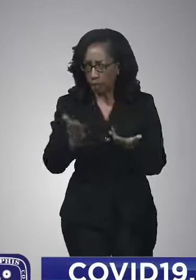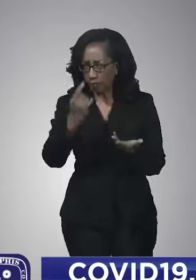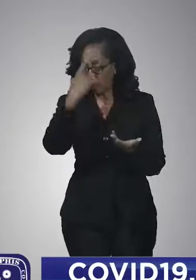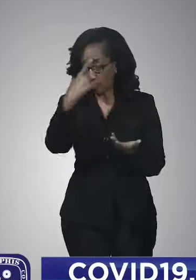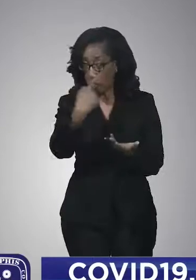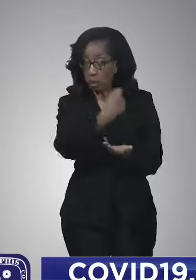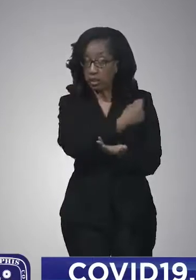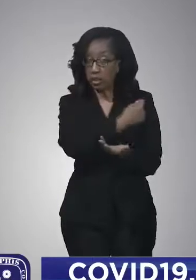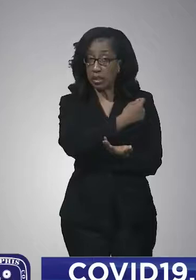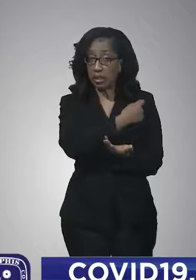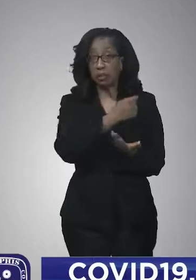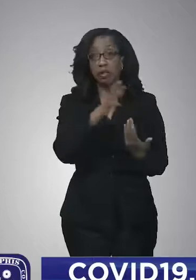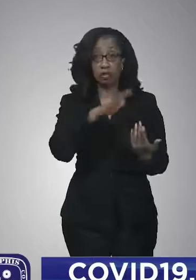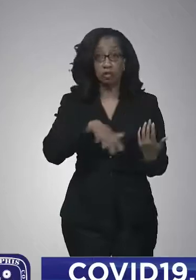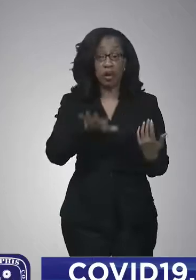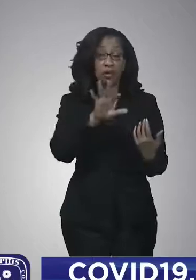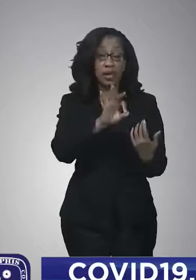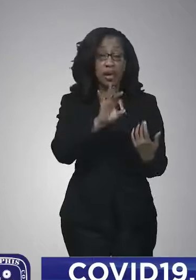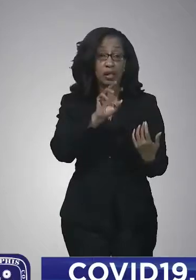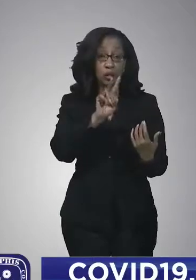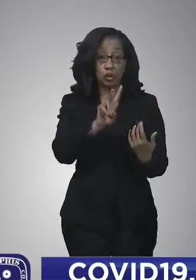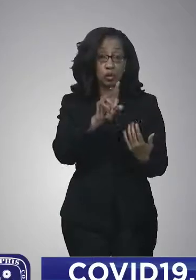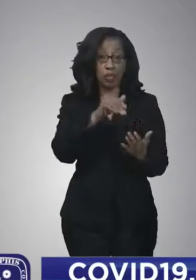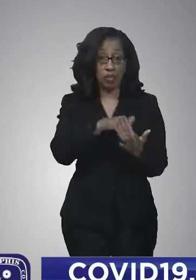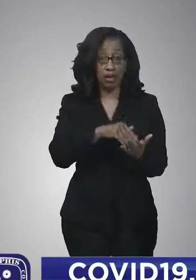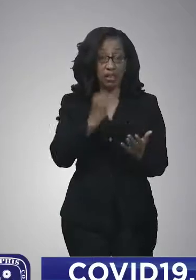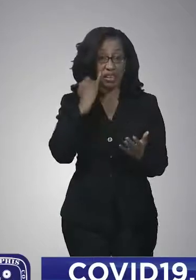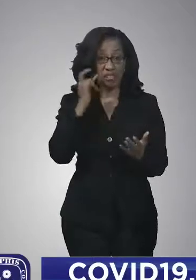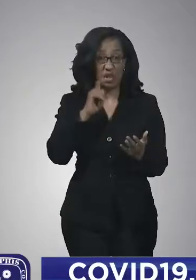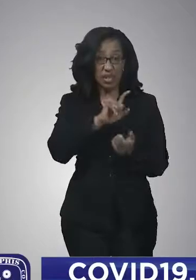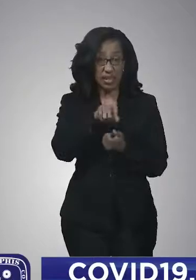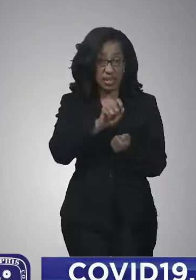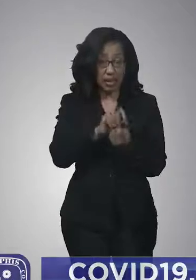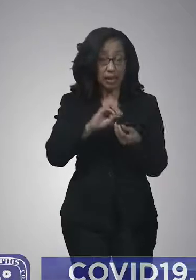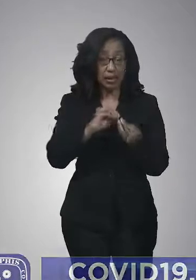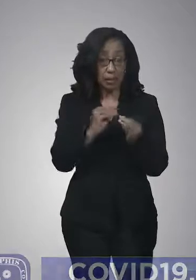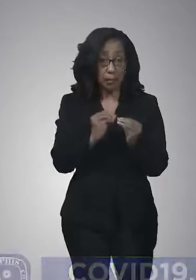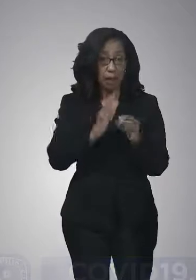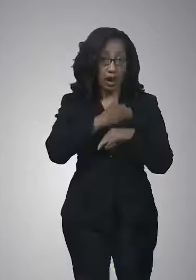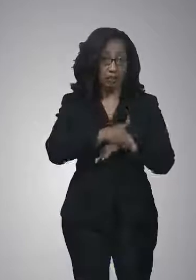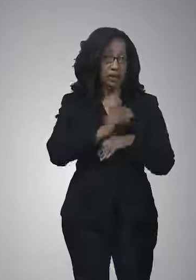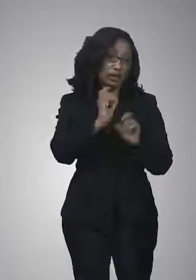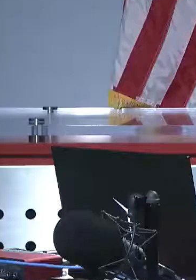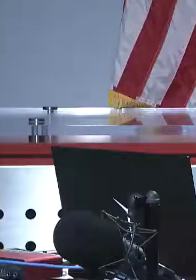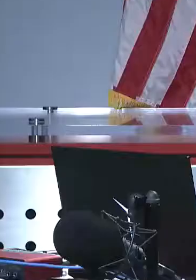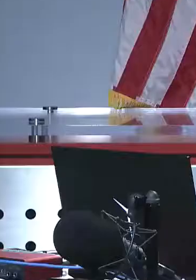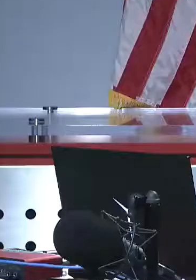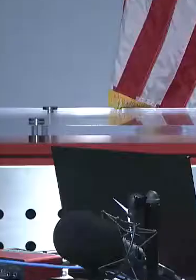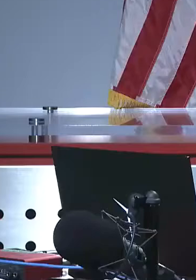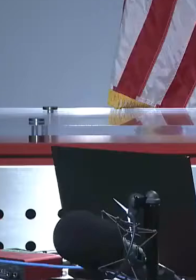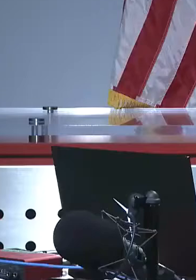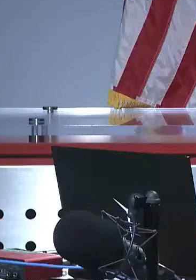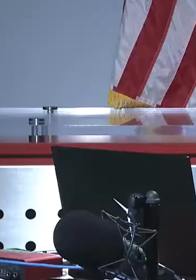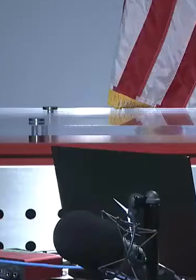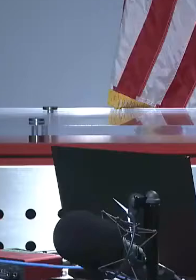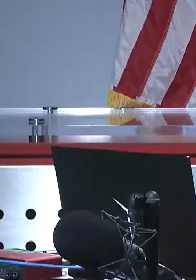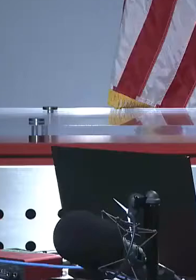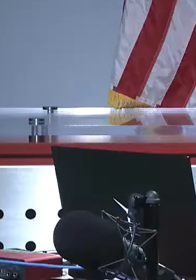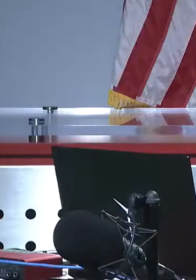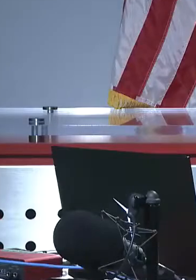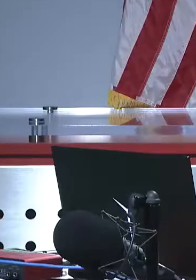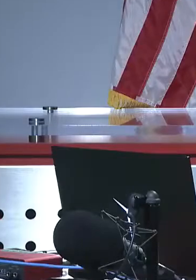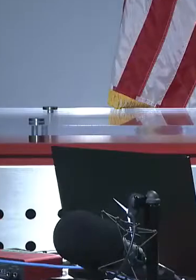that number is around 92,000. And if you need the exact number, I'll get it to you after this. Catherine Burgess, Commercial